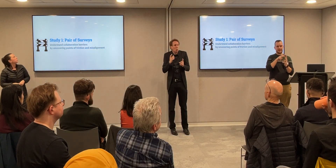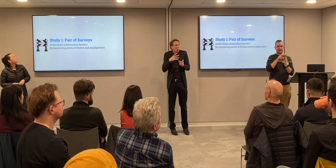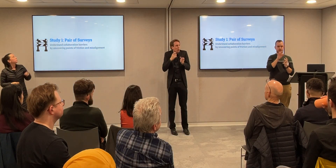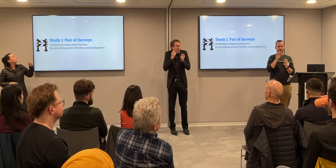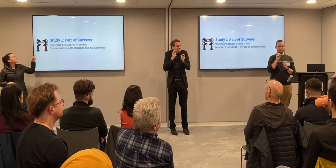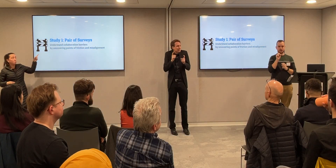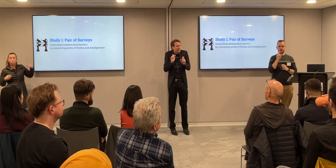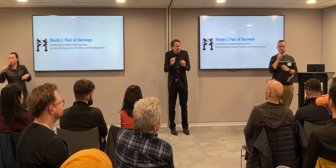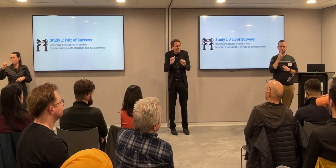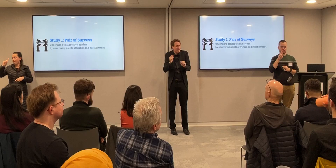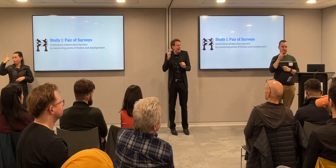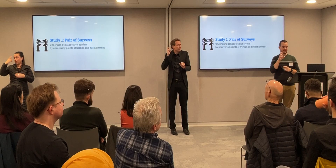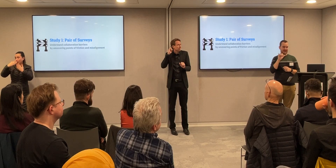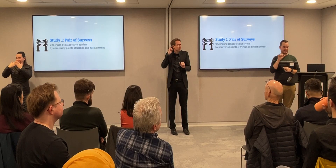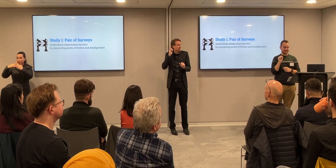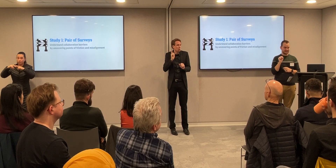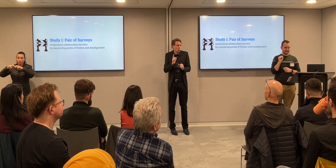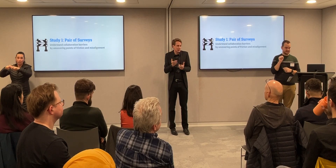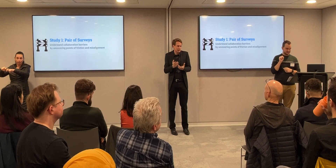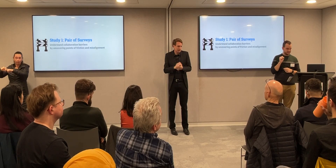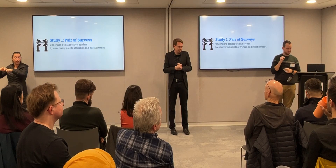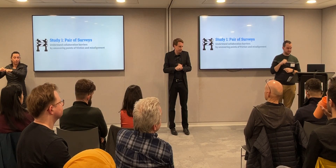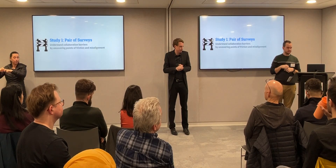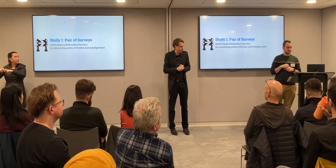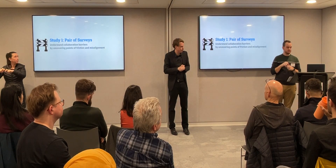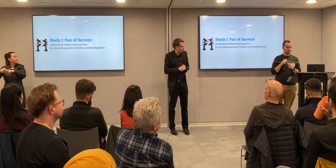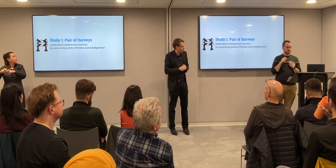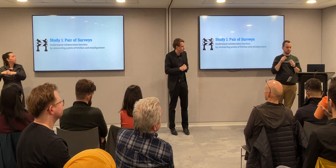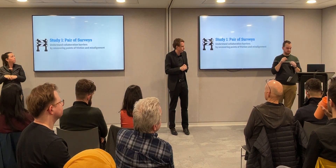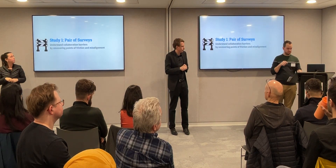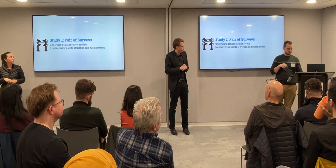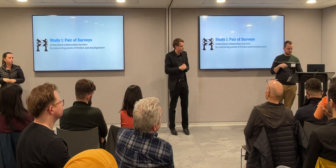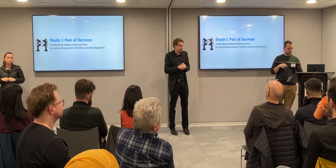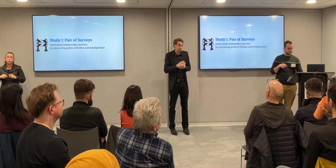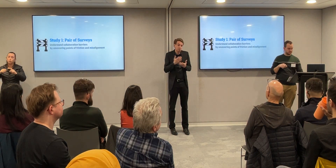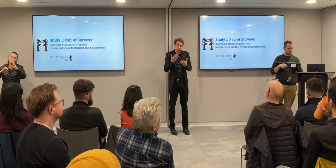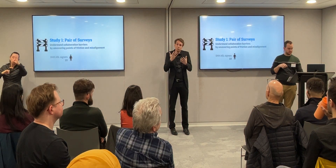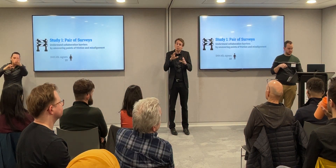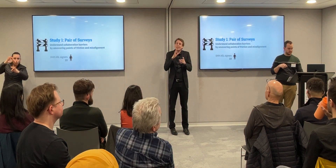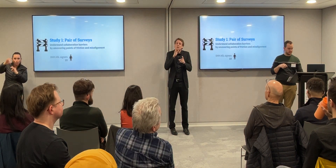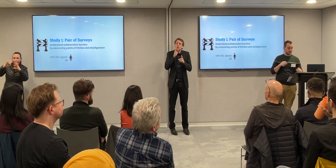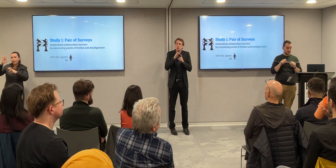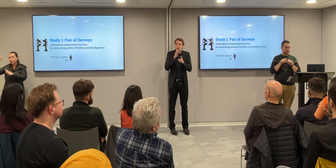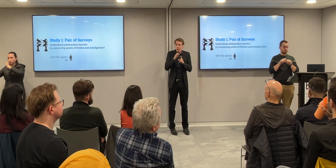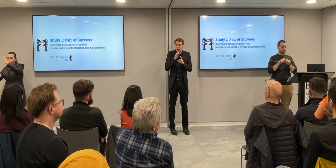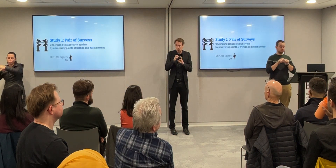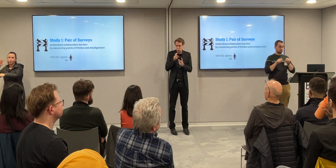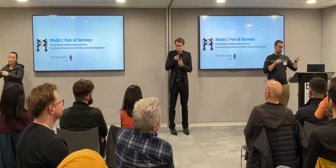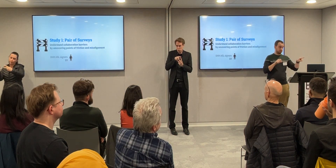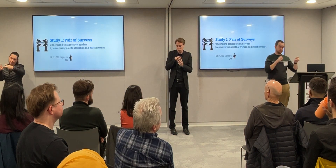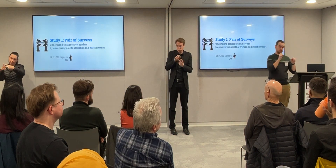So with the first study, we had a pair of surveys that we undertook.